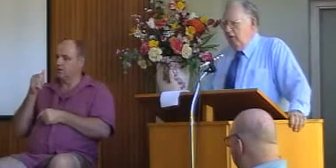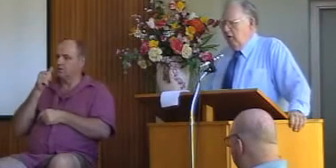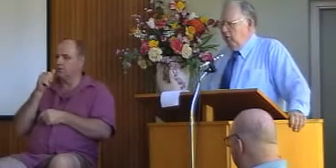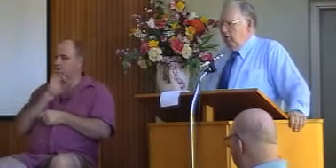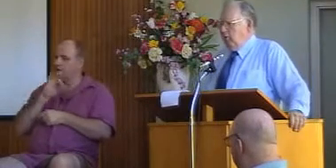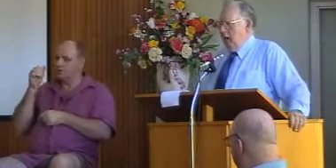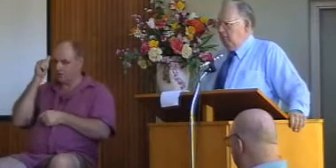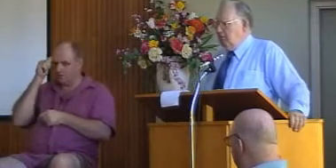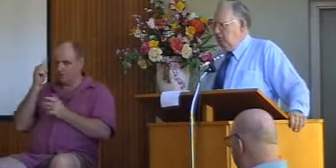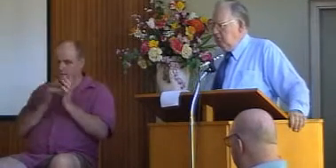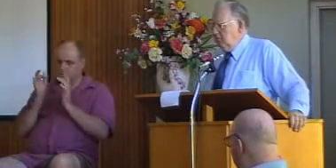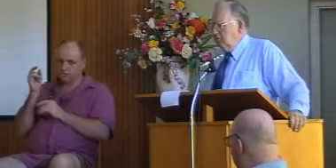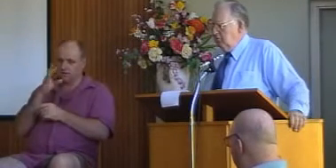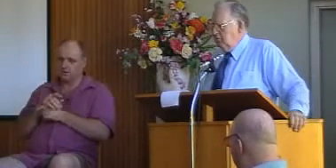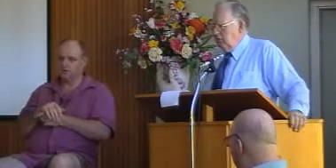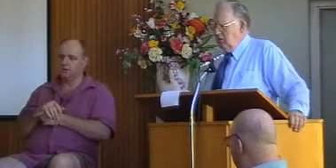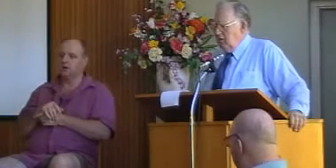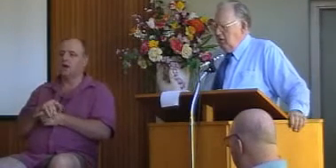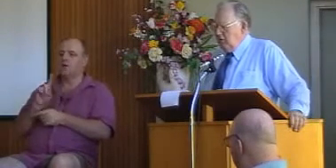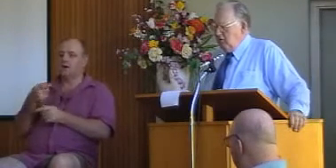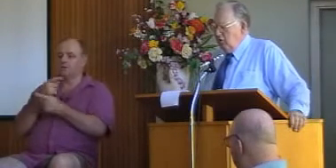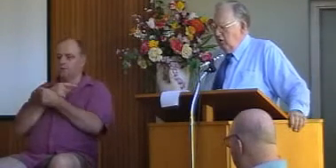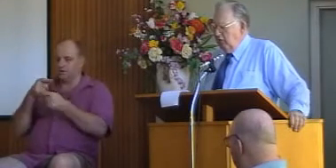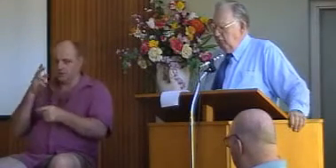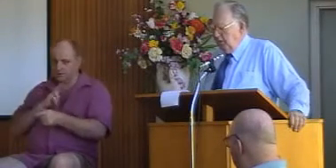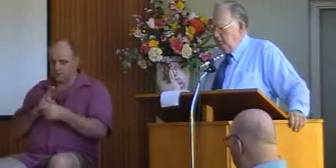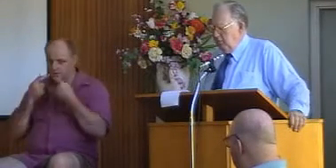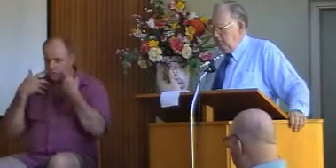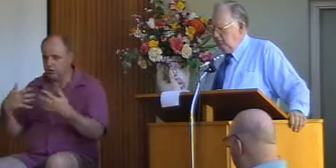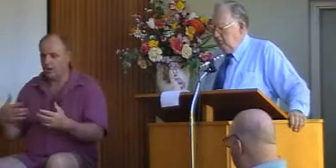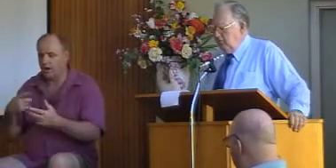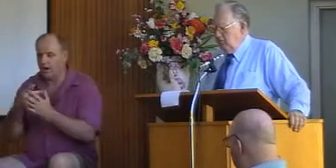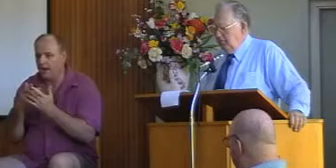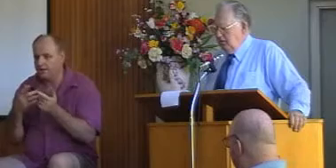Christ. No wonder our Lord wept. His concern for people,